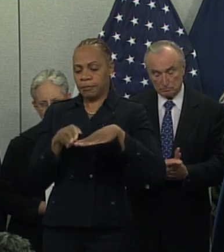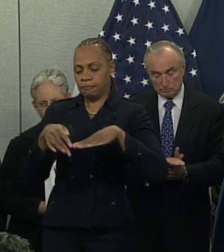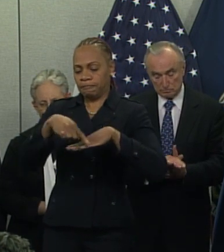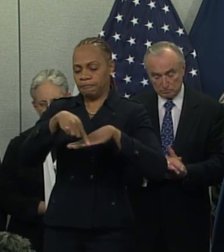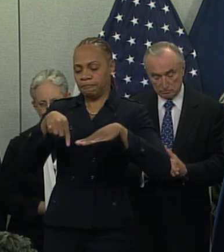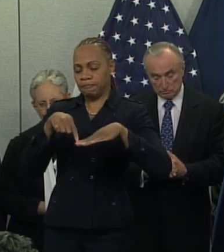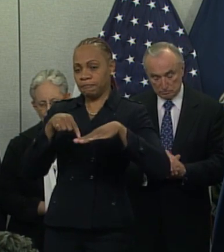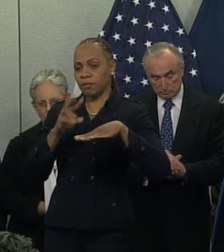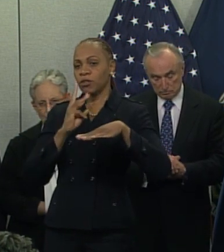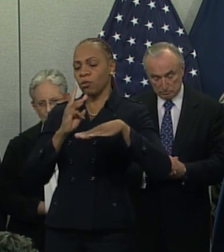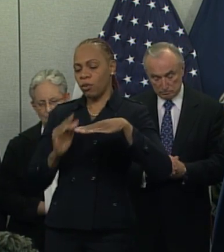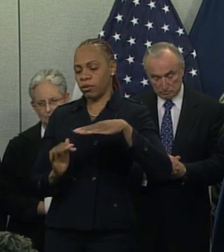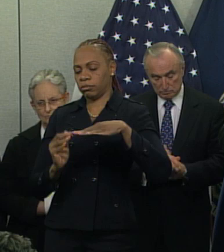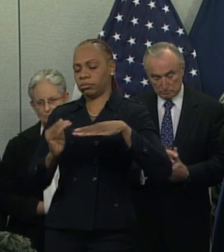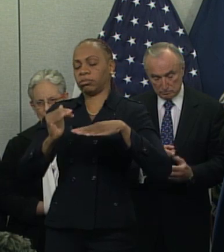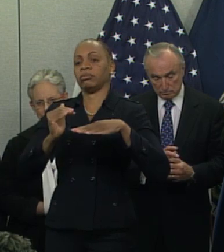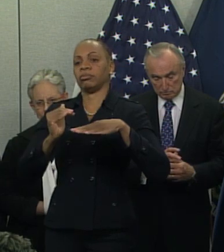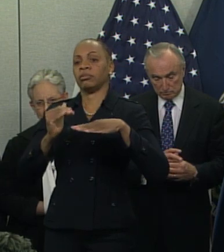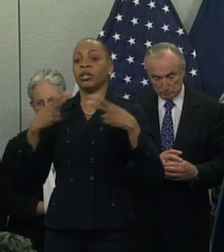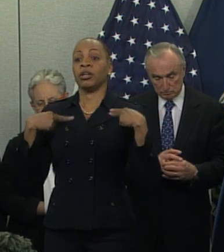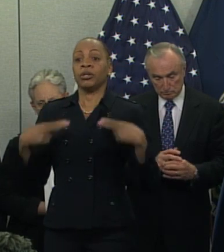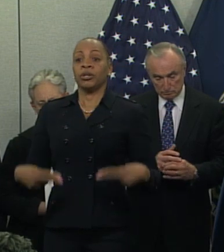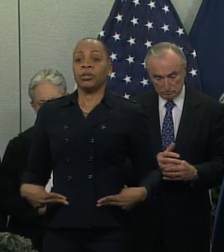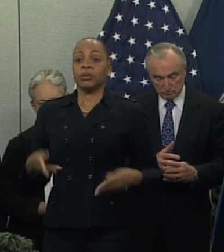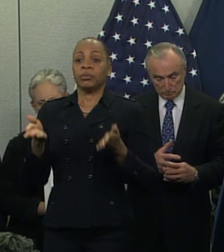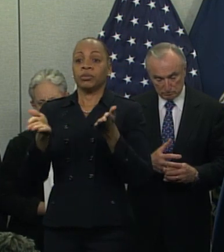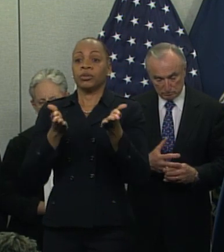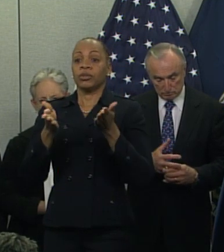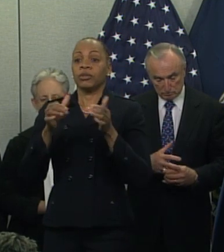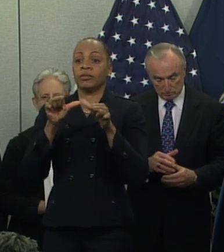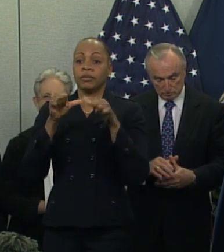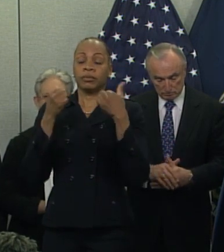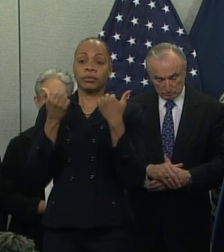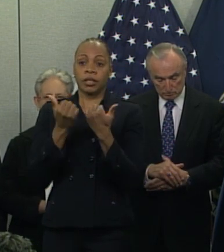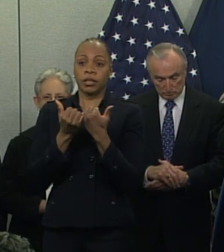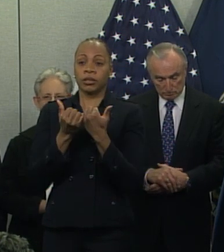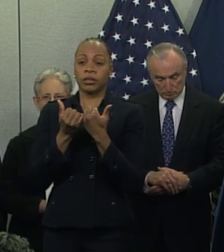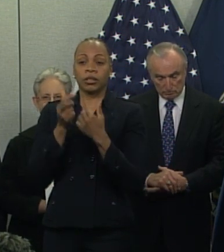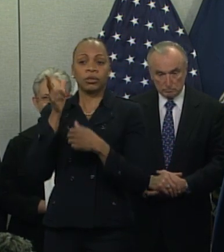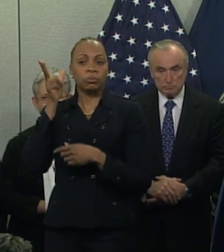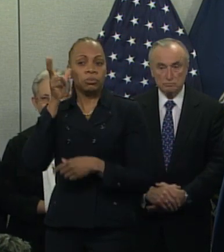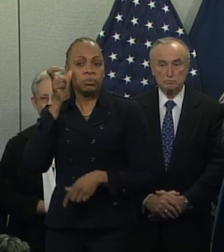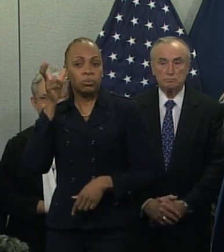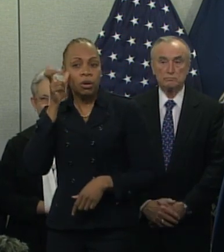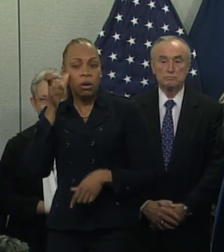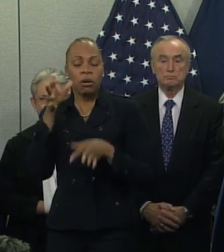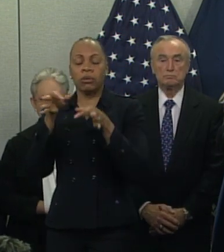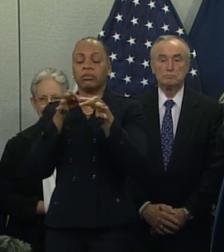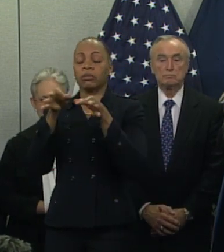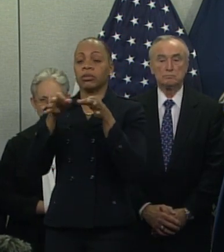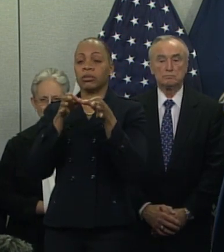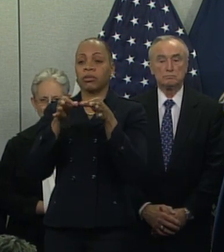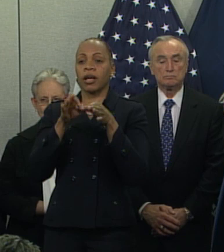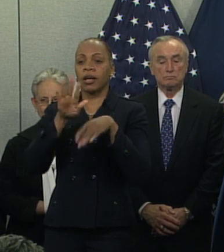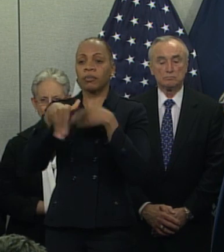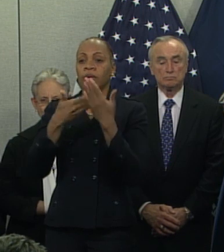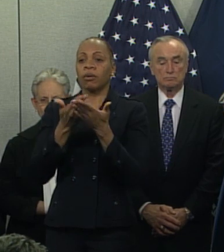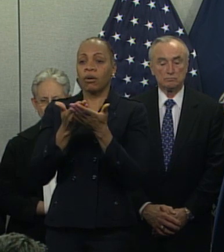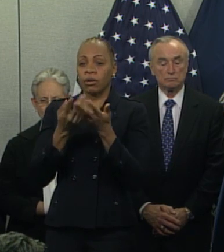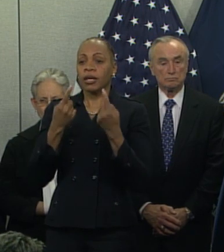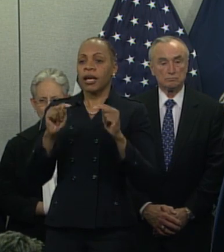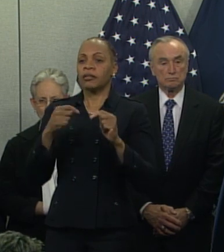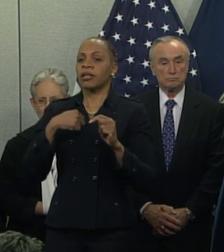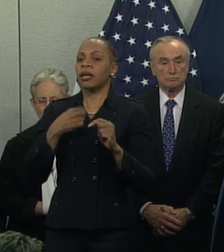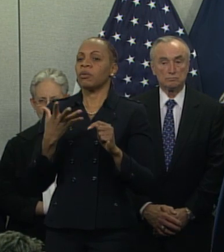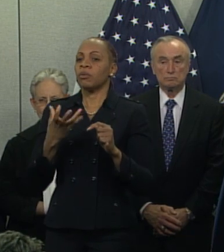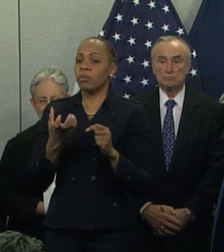We talk a bit about our human services agencies, which I've heard them all describe their efforts. I want to thank them for being in